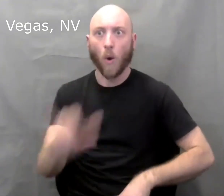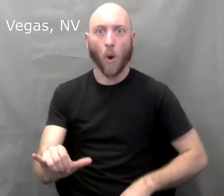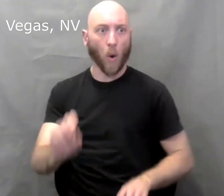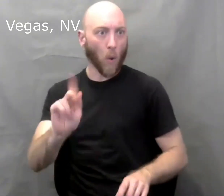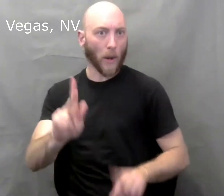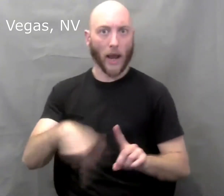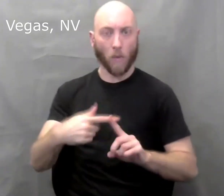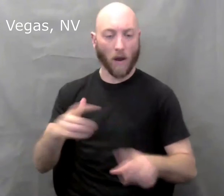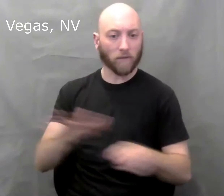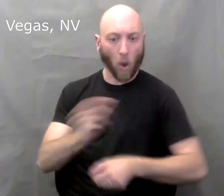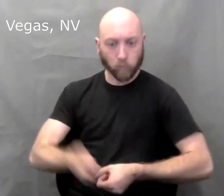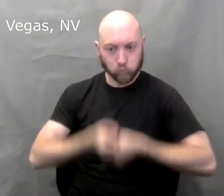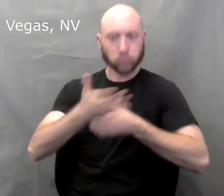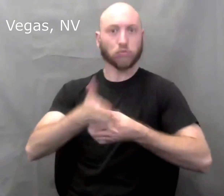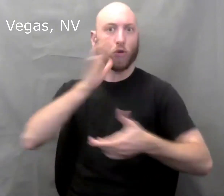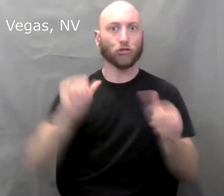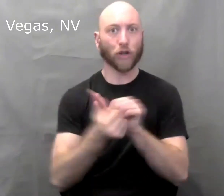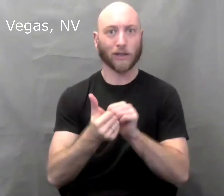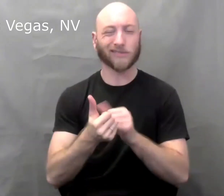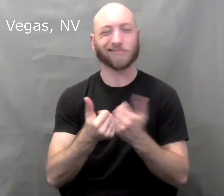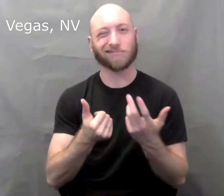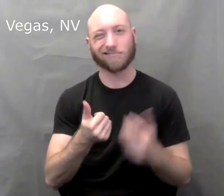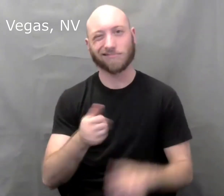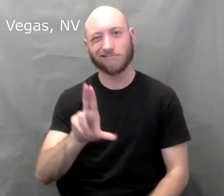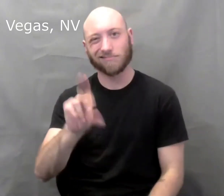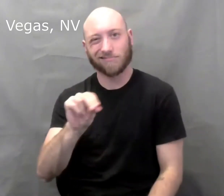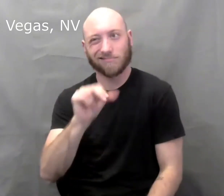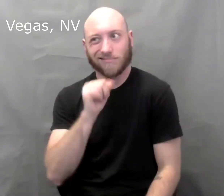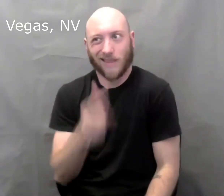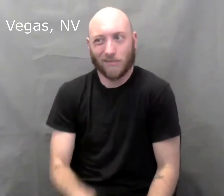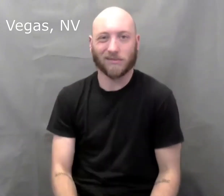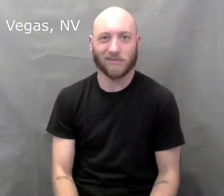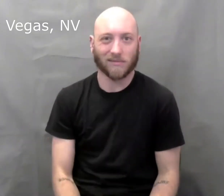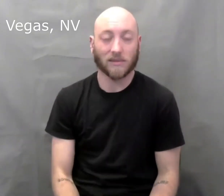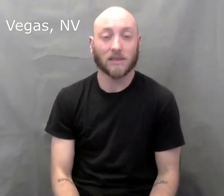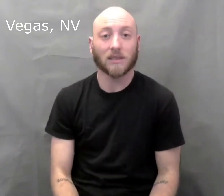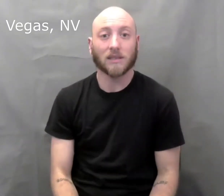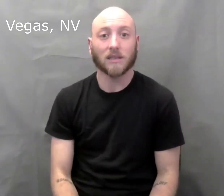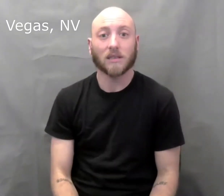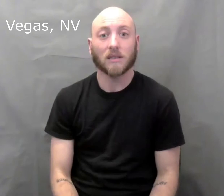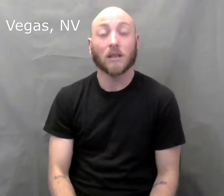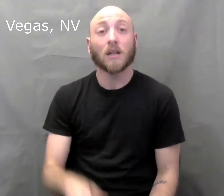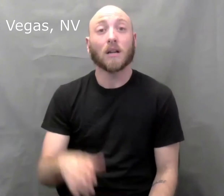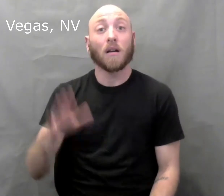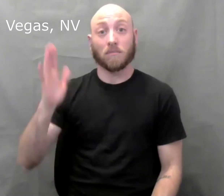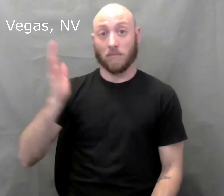And that's not my experience. Doing my 4-step, I spent several